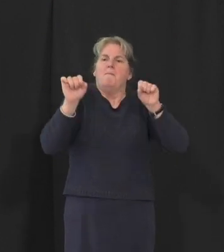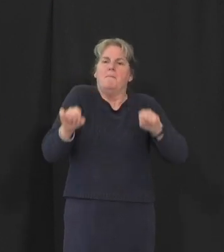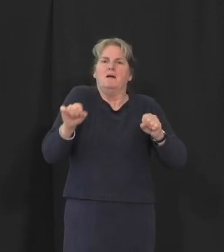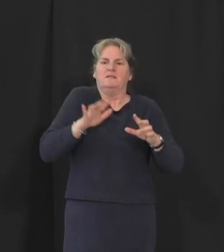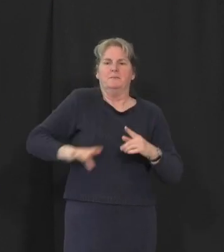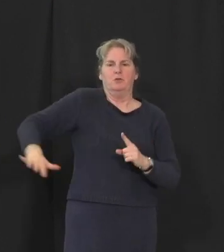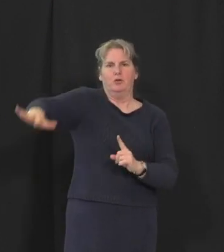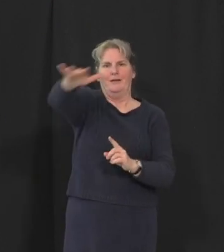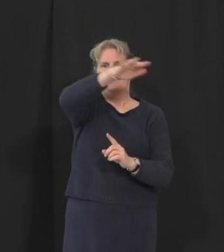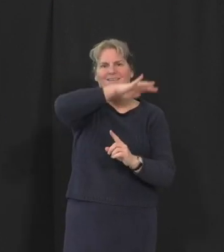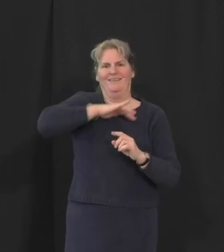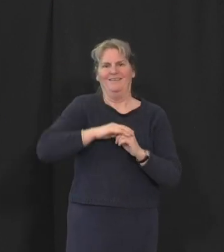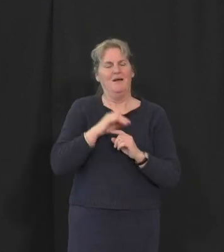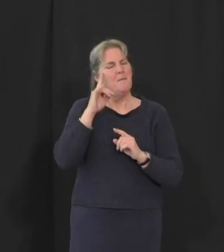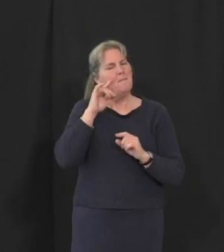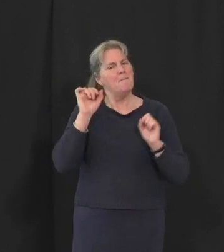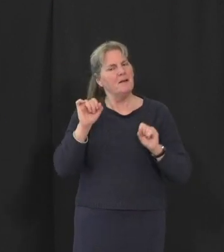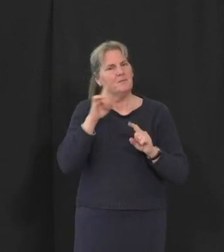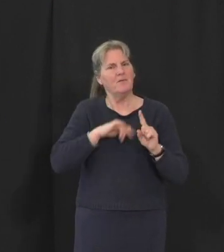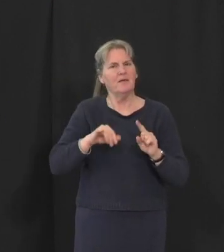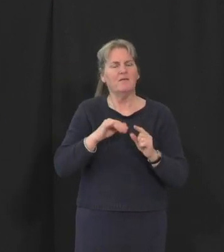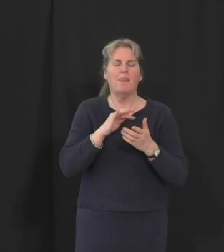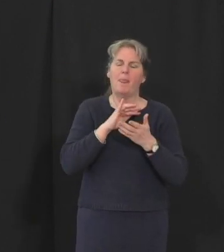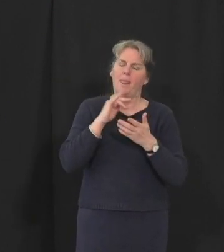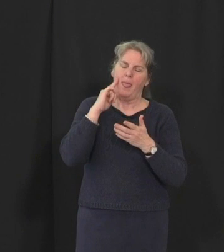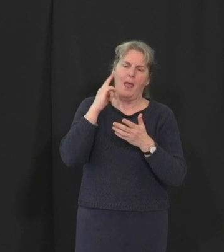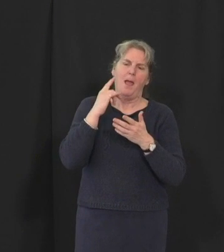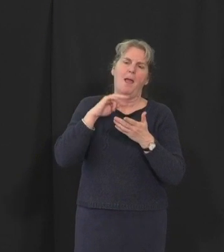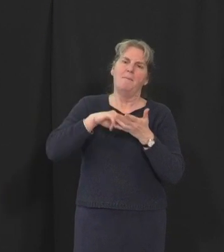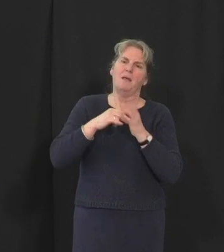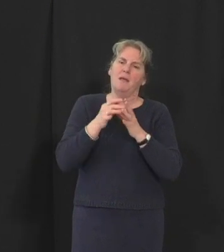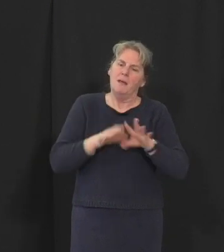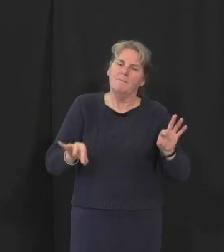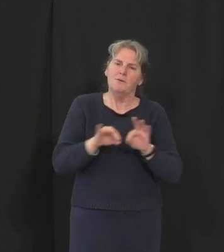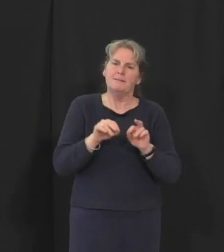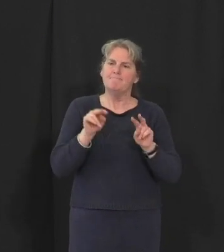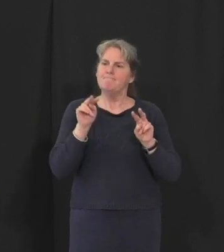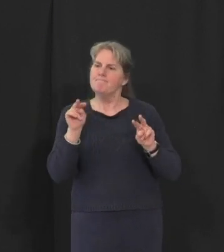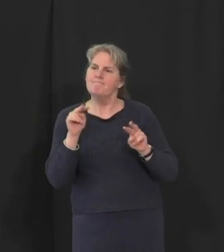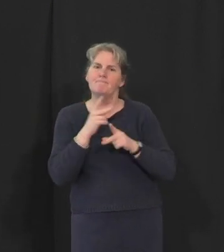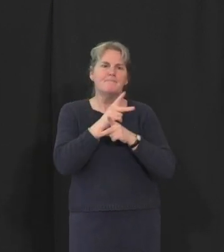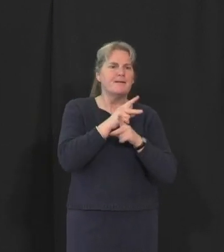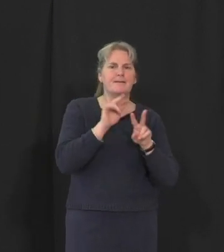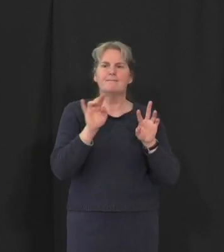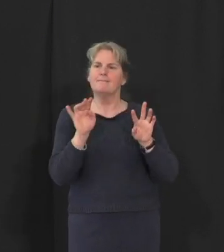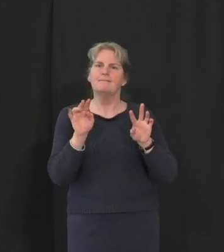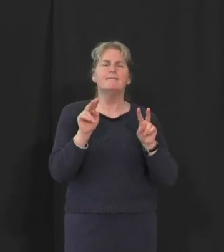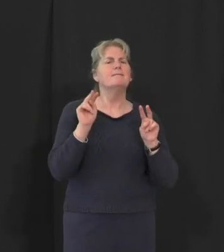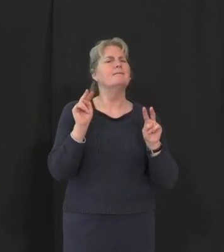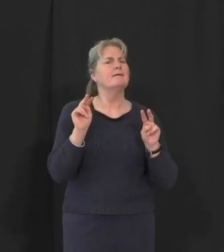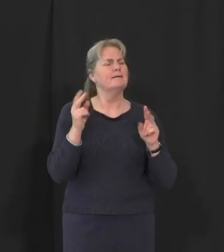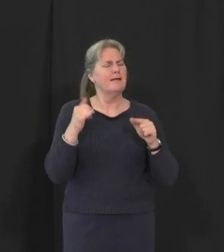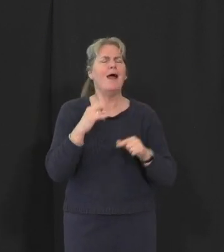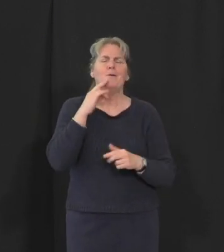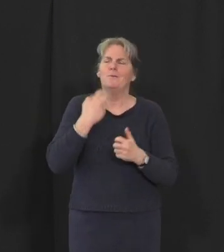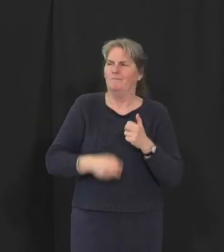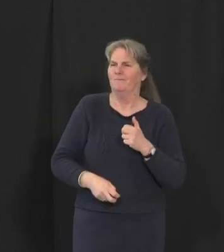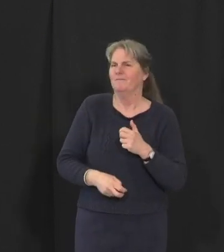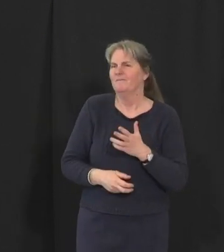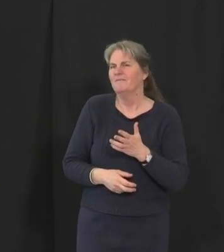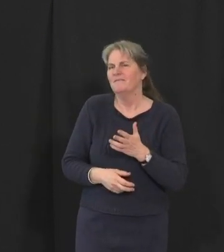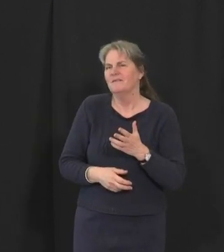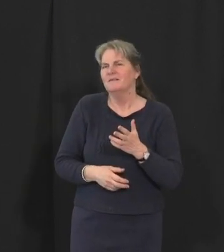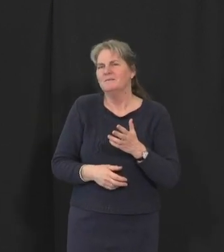and thus maintain the vigilance that we need to maintain. It's hard, and I know that